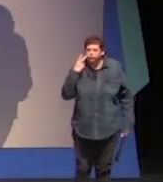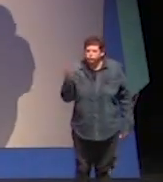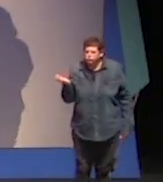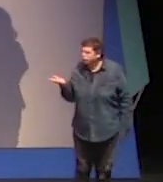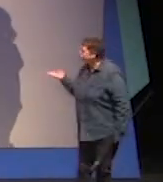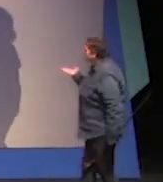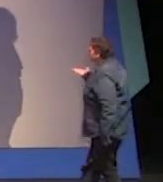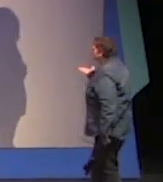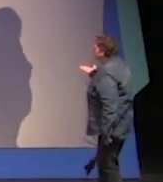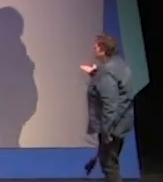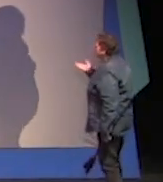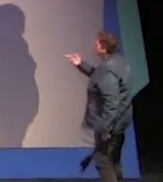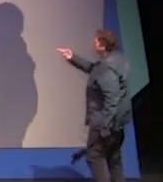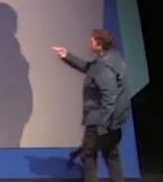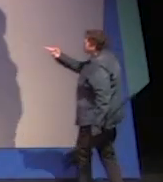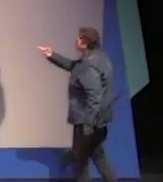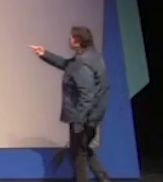What would a deaf party look like?